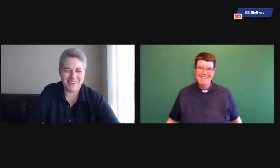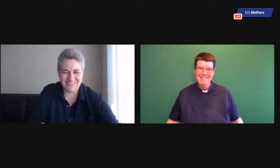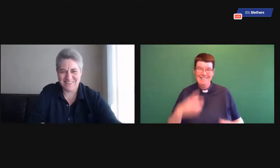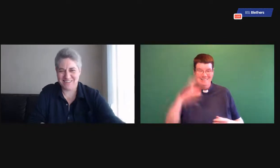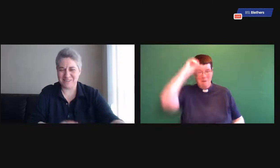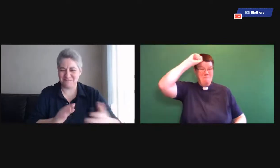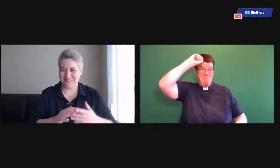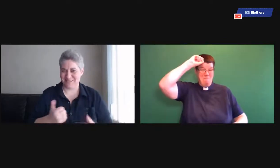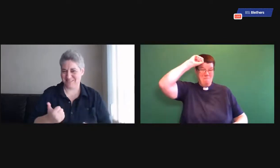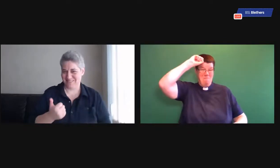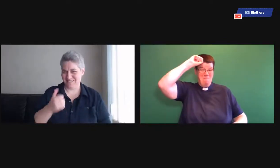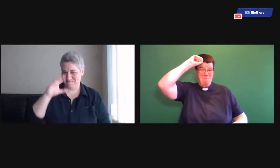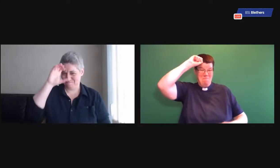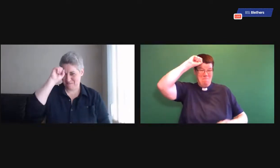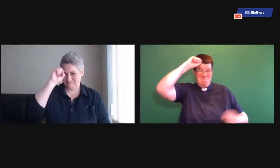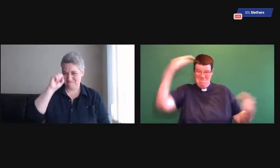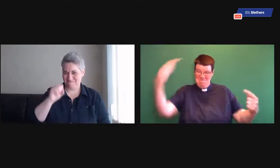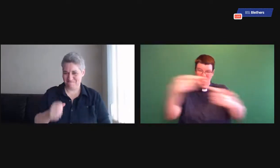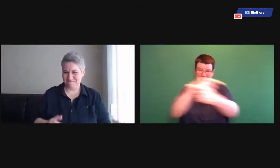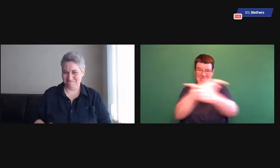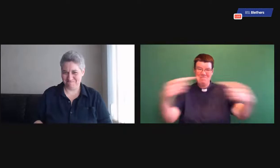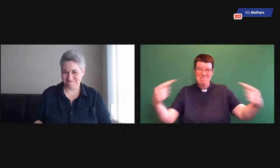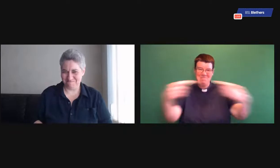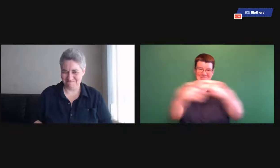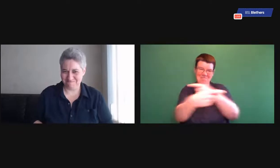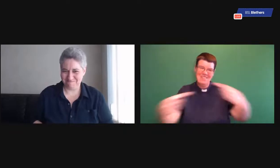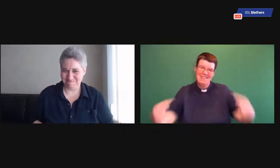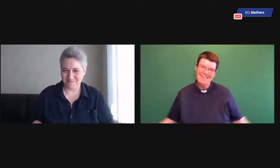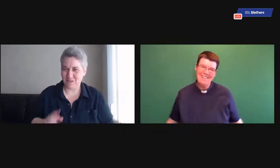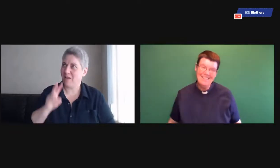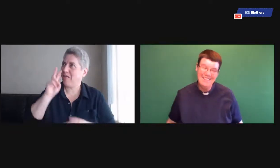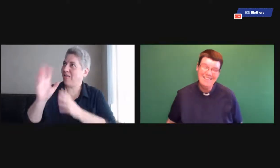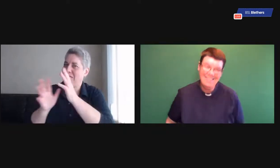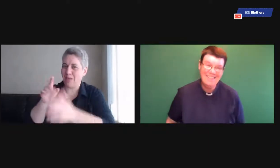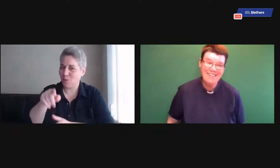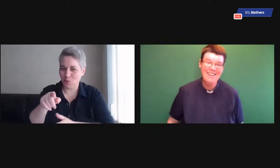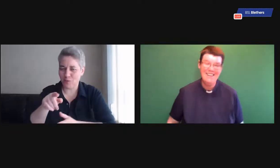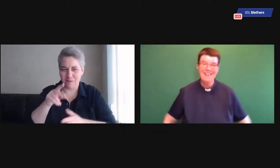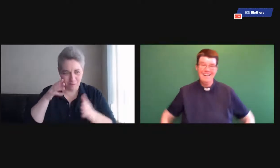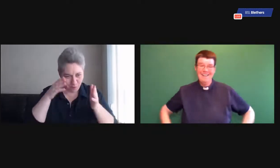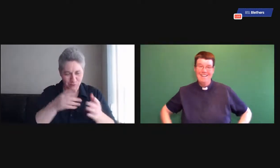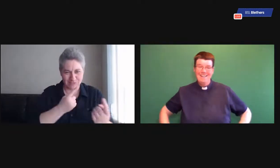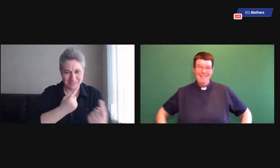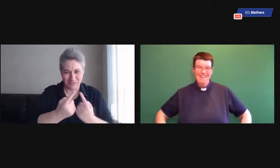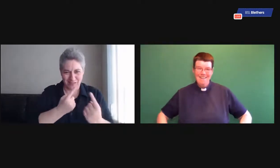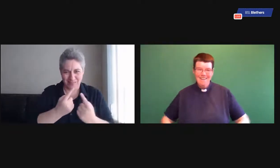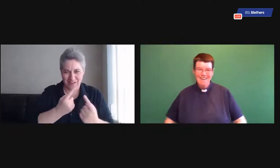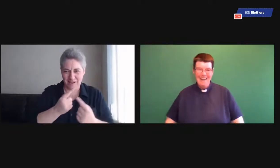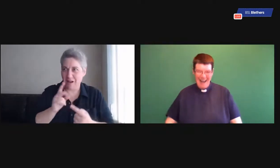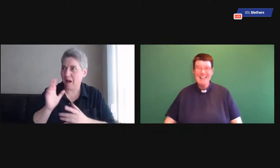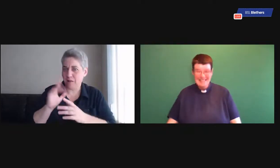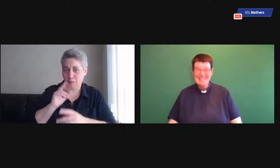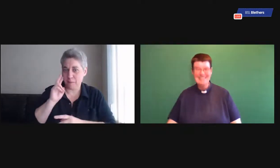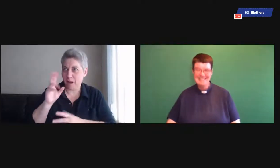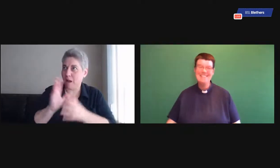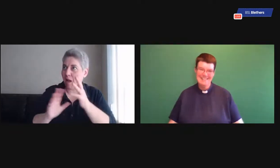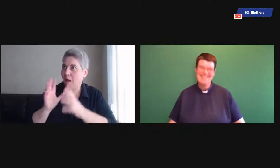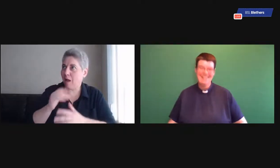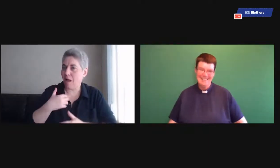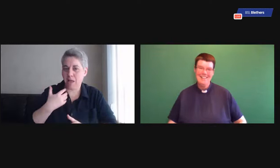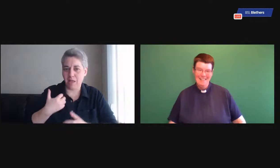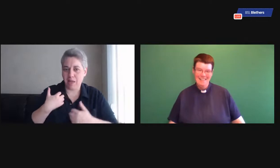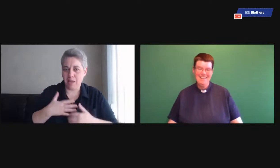So copied the question, but instead of signing it to their partner, they signed it to me and I said, are you marrying me? Well, the audience and